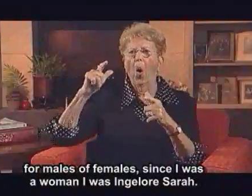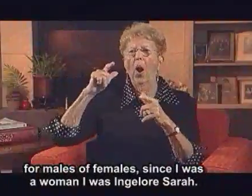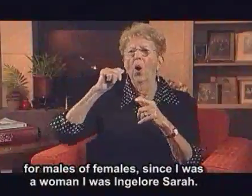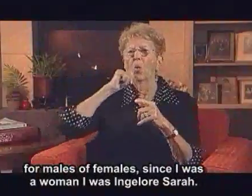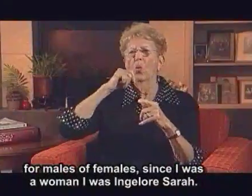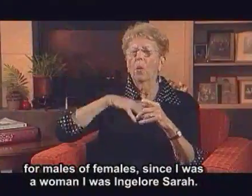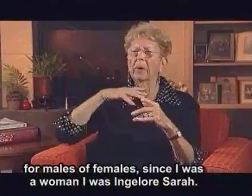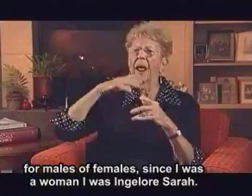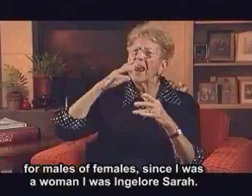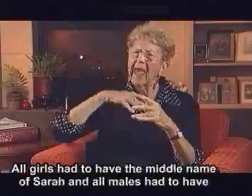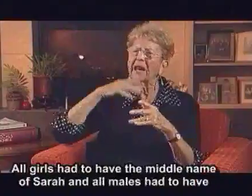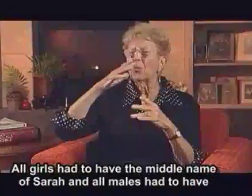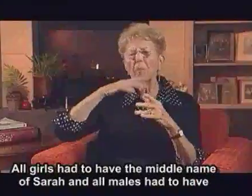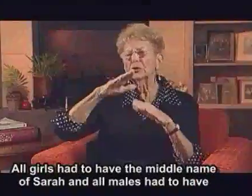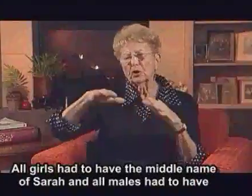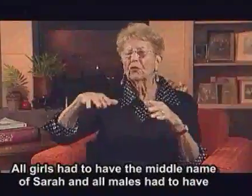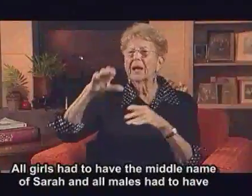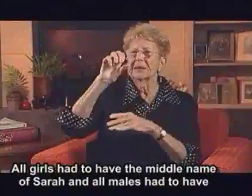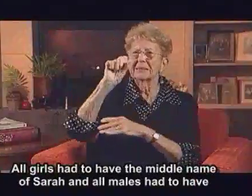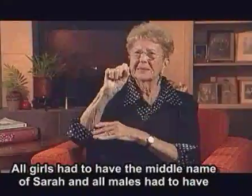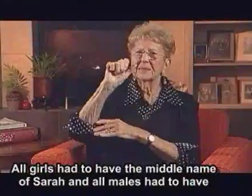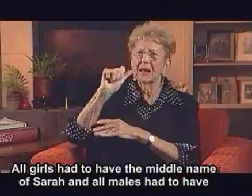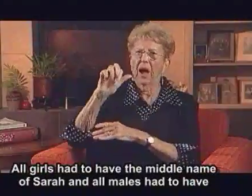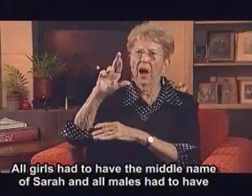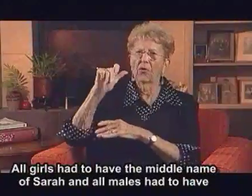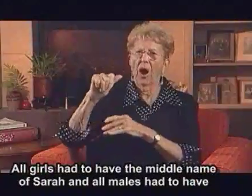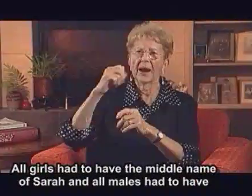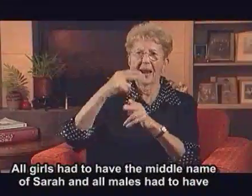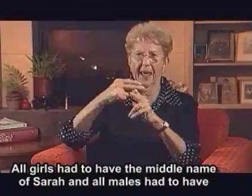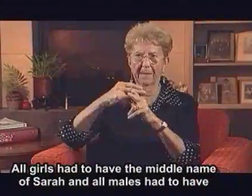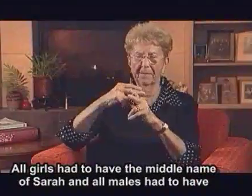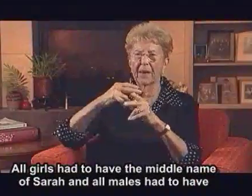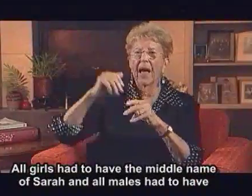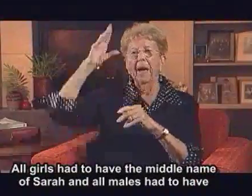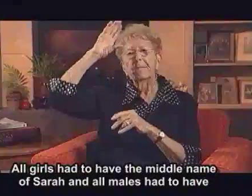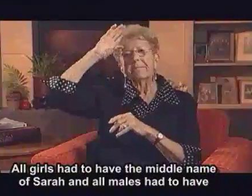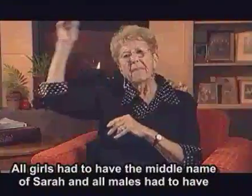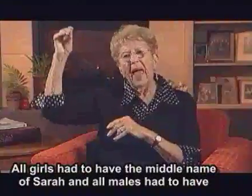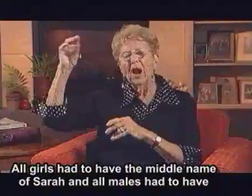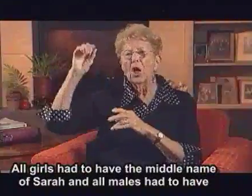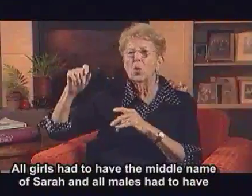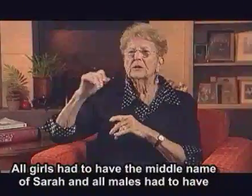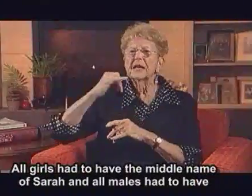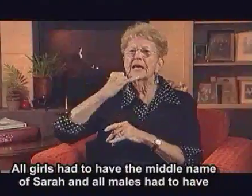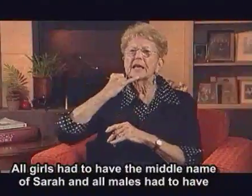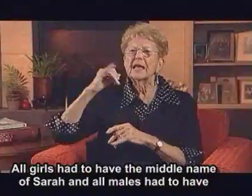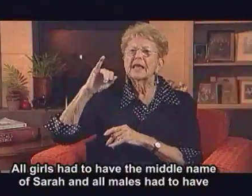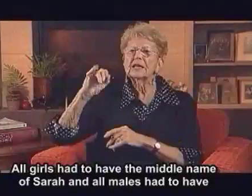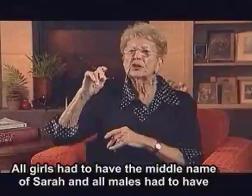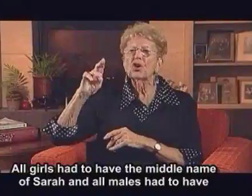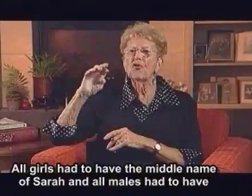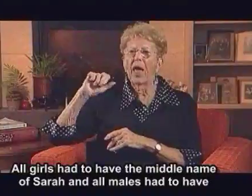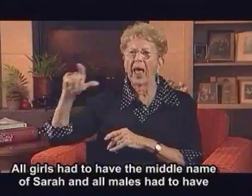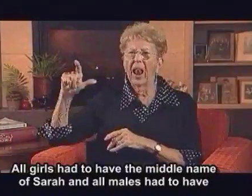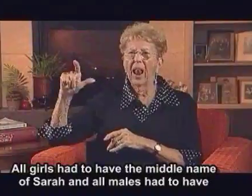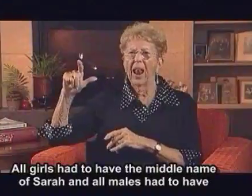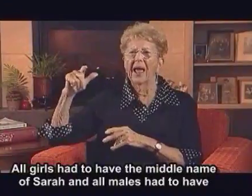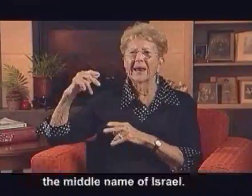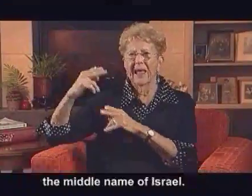Ingelore Sarah. All girls had to have the middle name of Sarah. And all males had to have the middle name